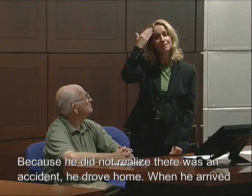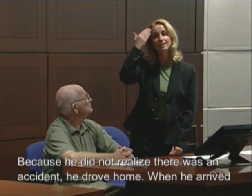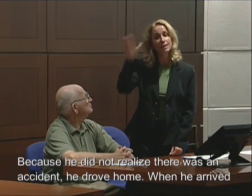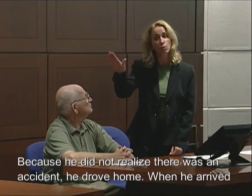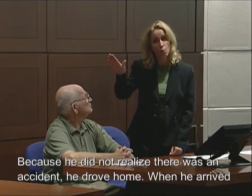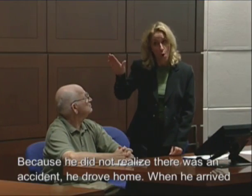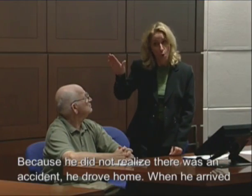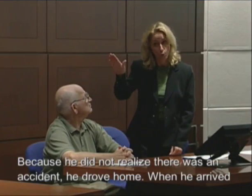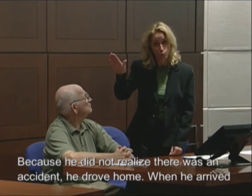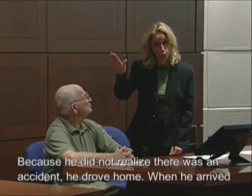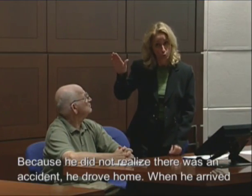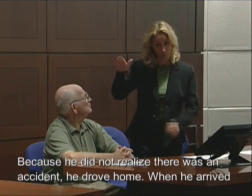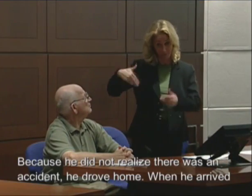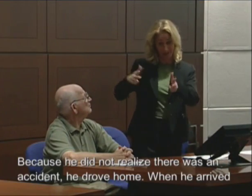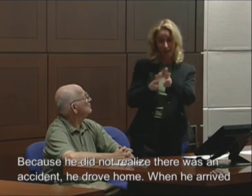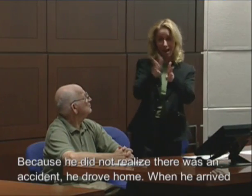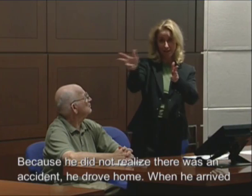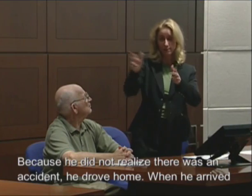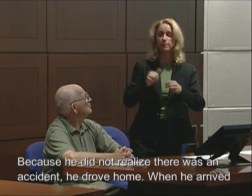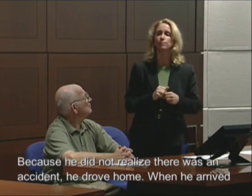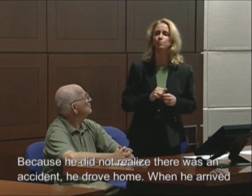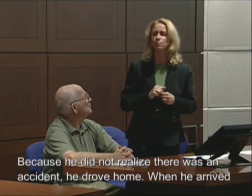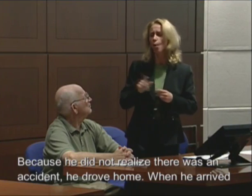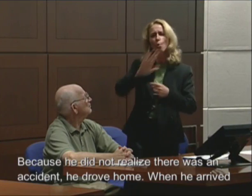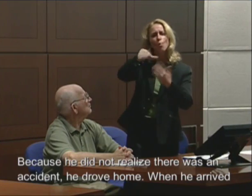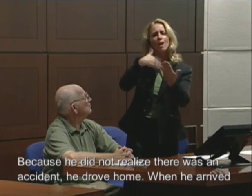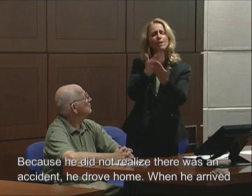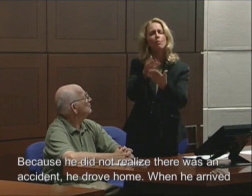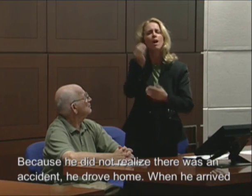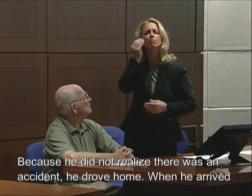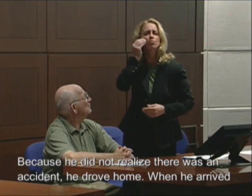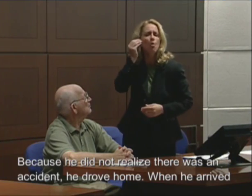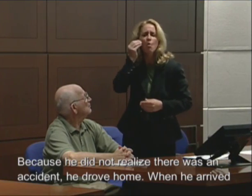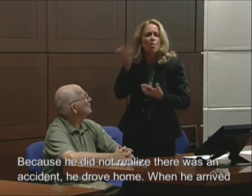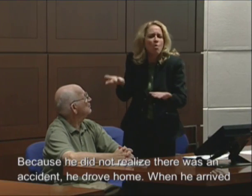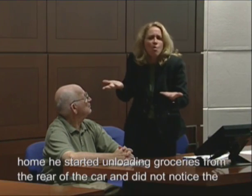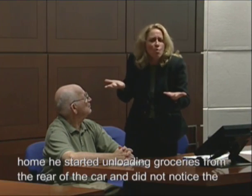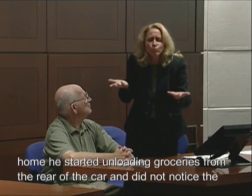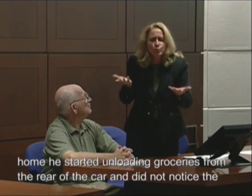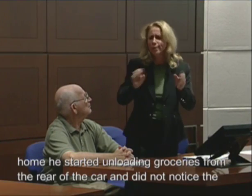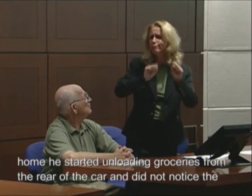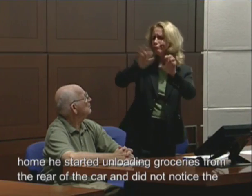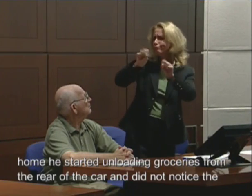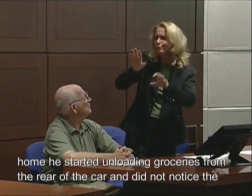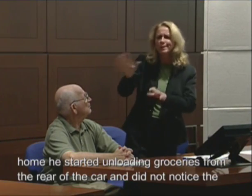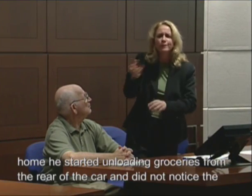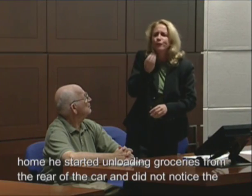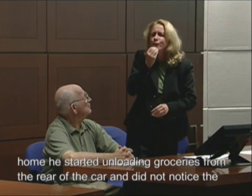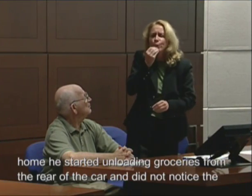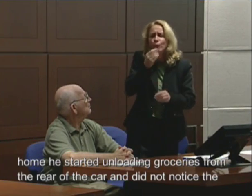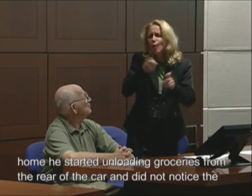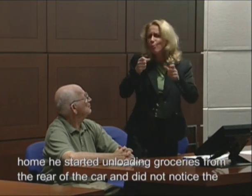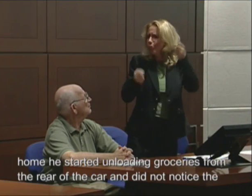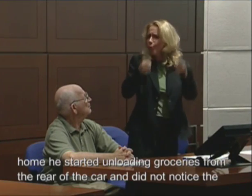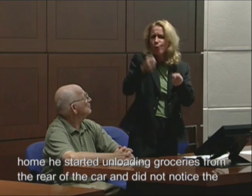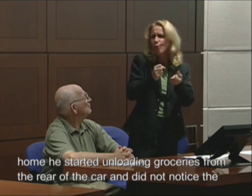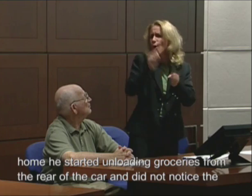Because he did not realize there was an accident, he drove home. When he arrived home, he started unloading groceries from the rear of the